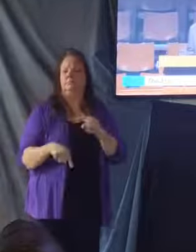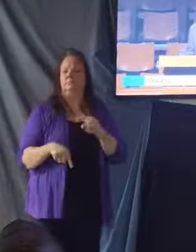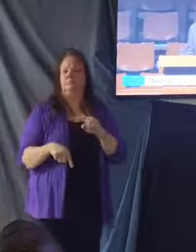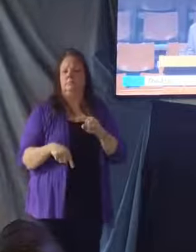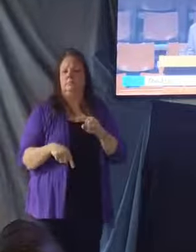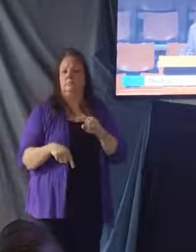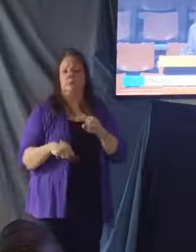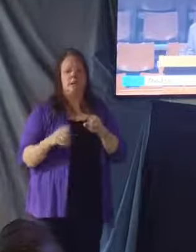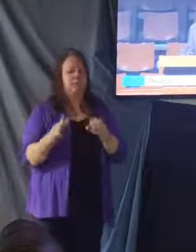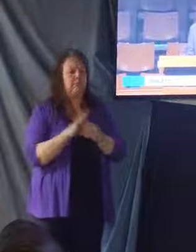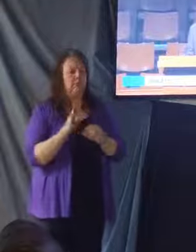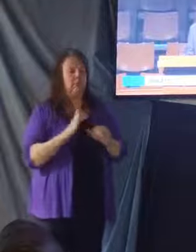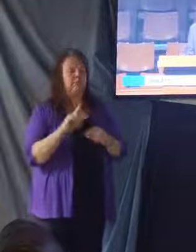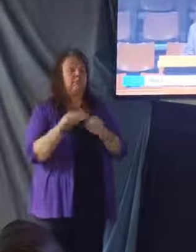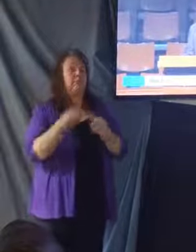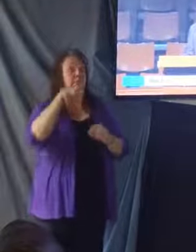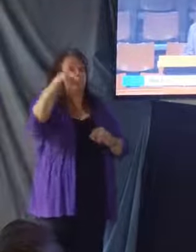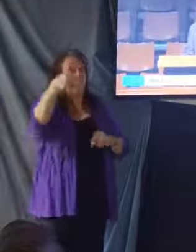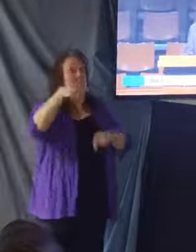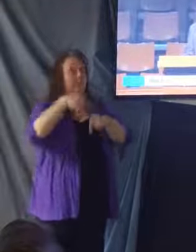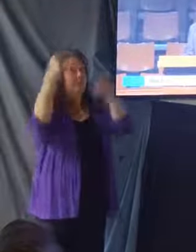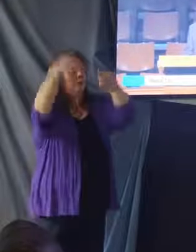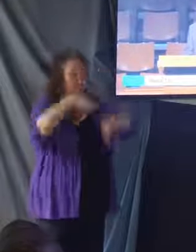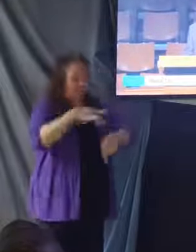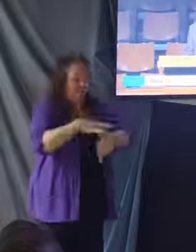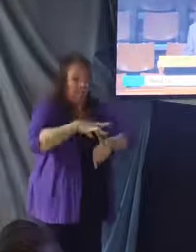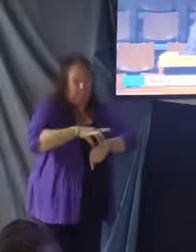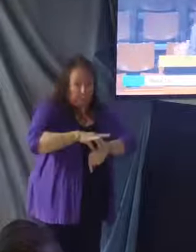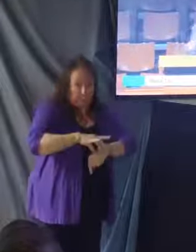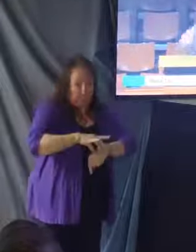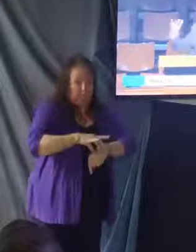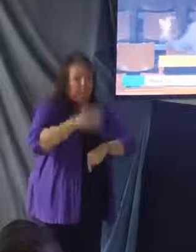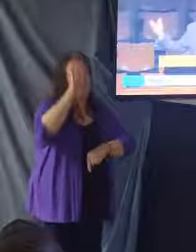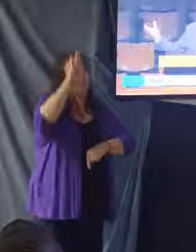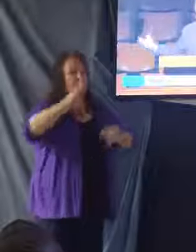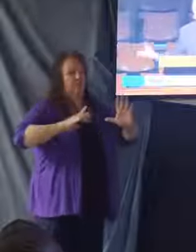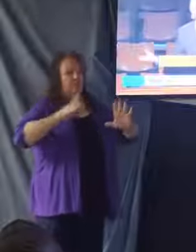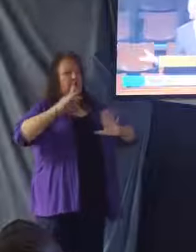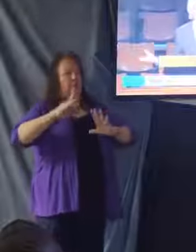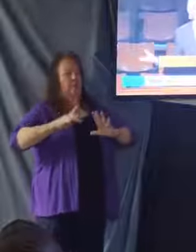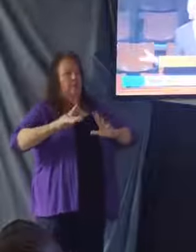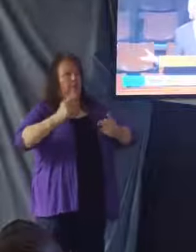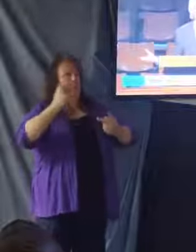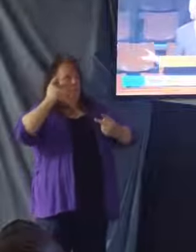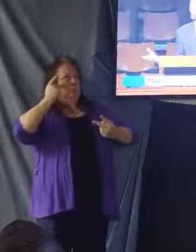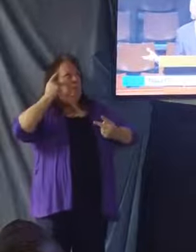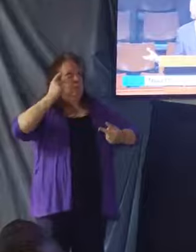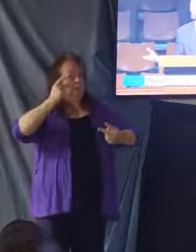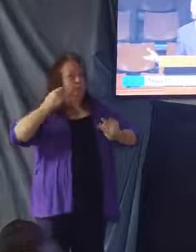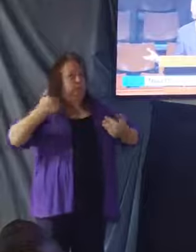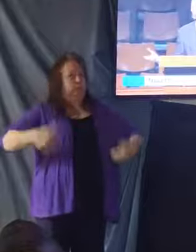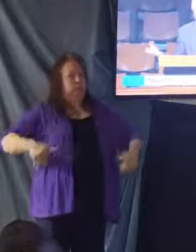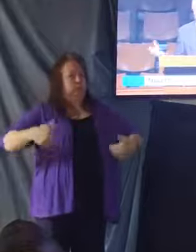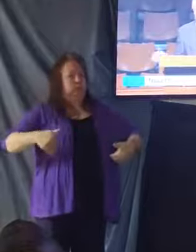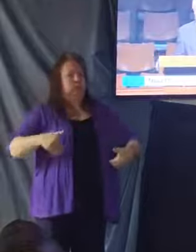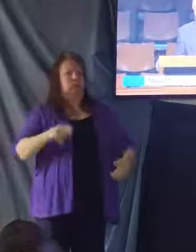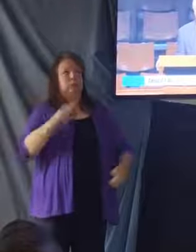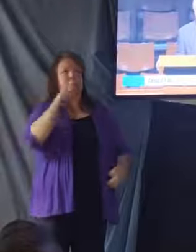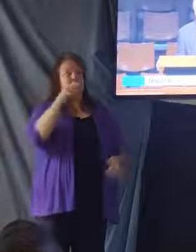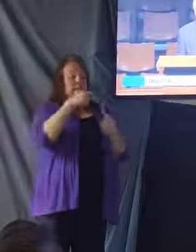with the fullness of his glory. When he comes to earth again, his glory will be fully displayed. He